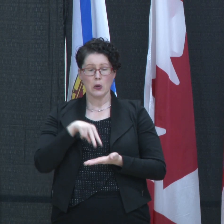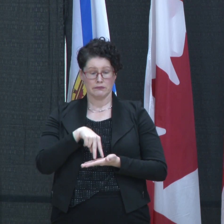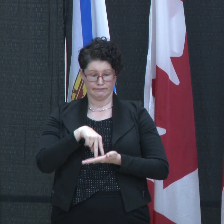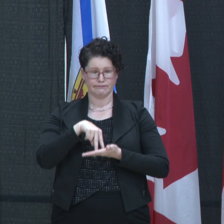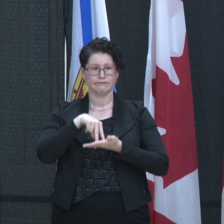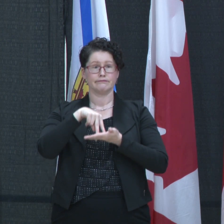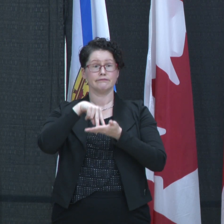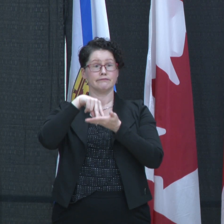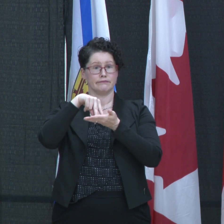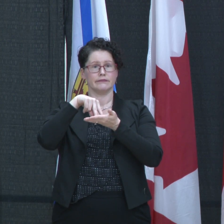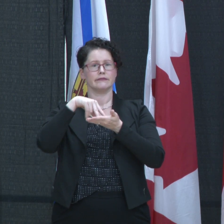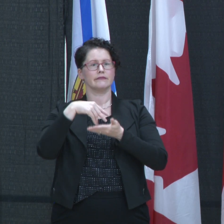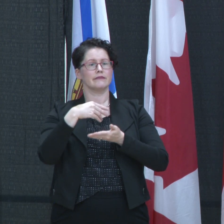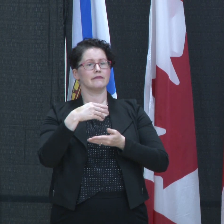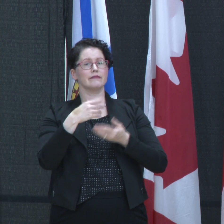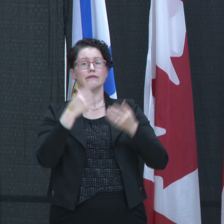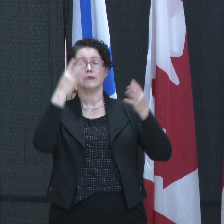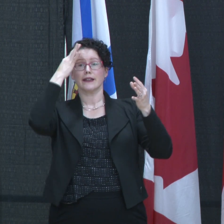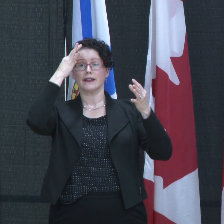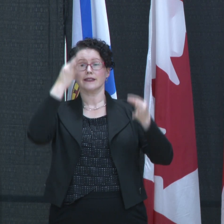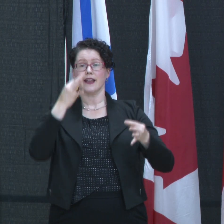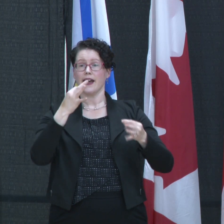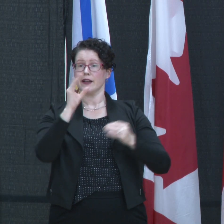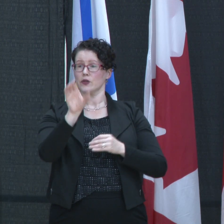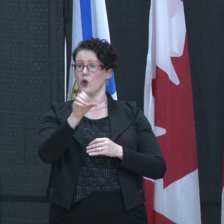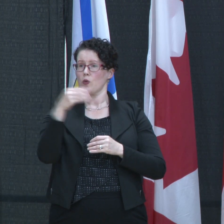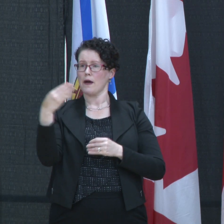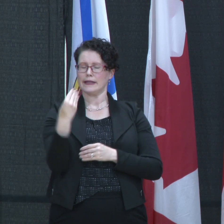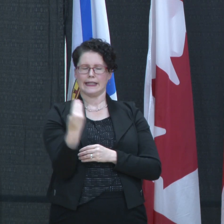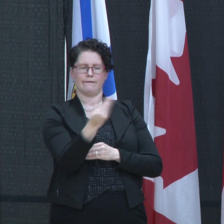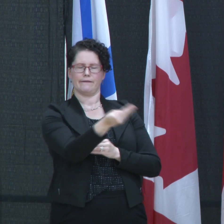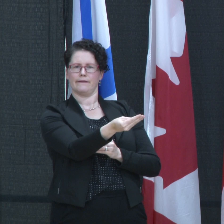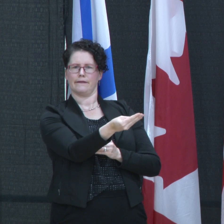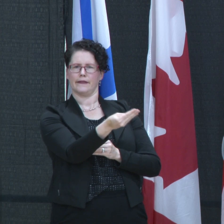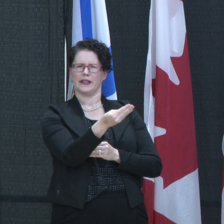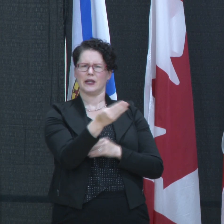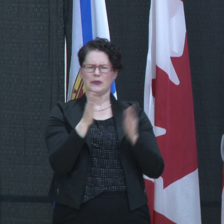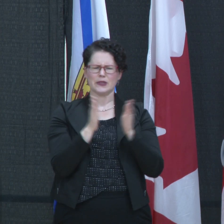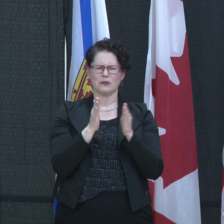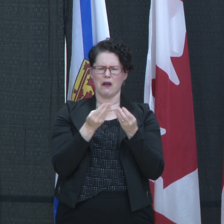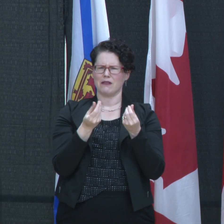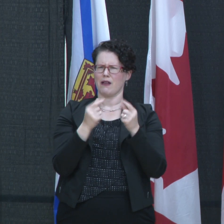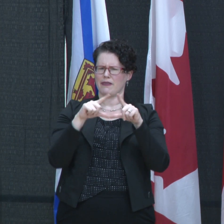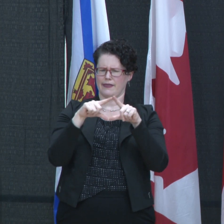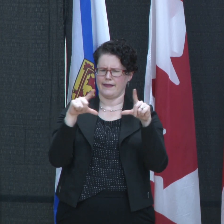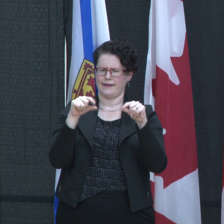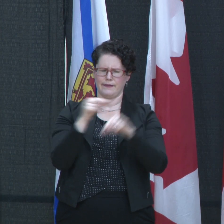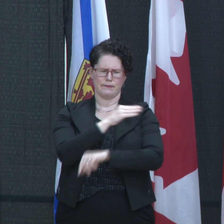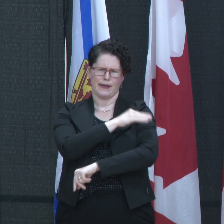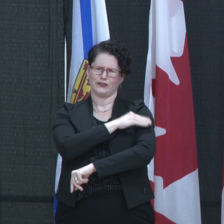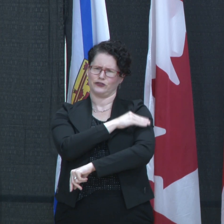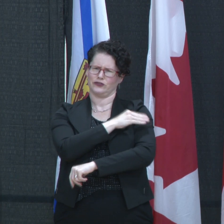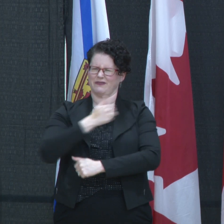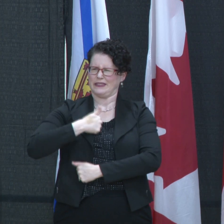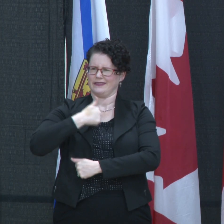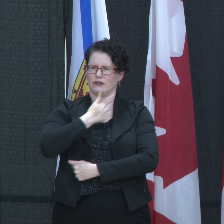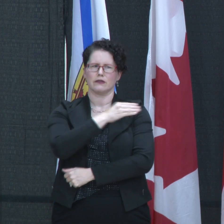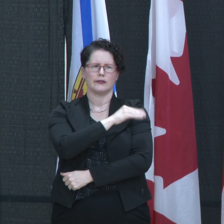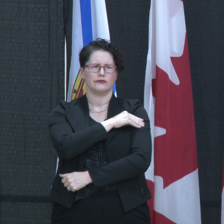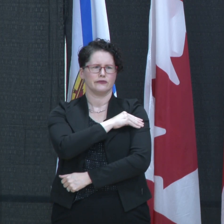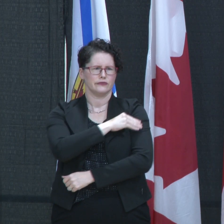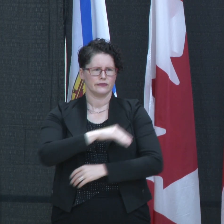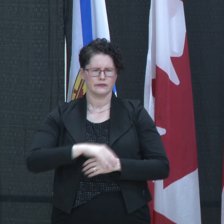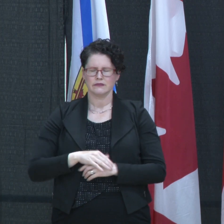with a small little cloth military patch. Earl explained that that patch had kept him safe during